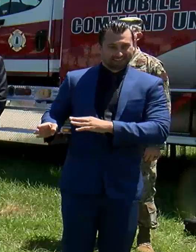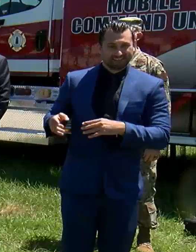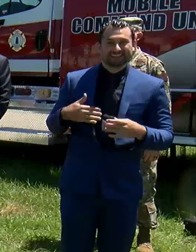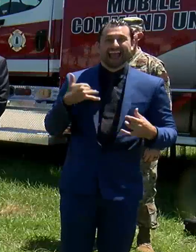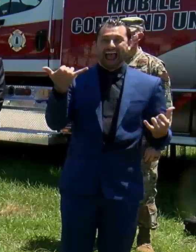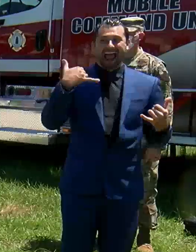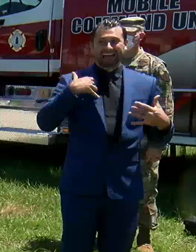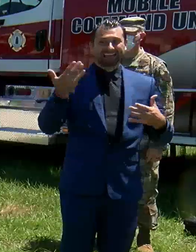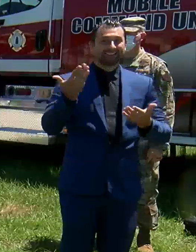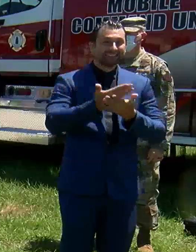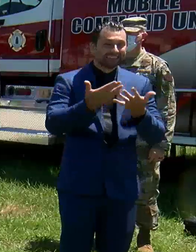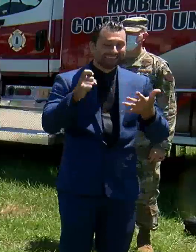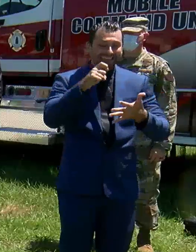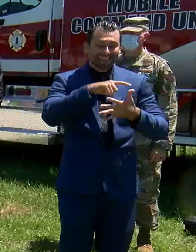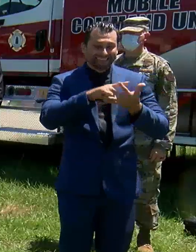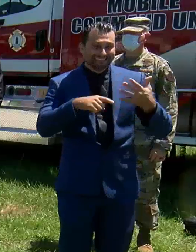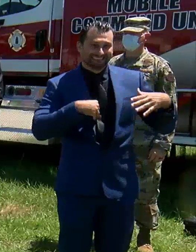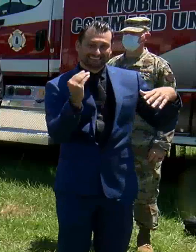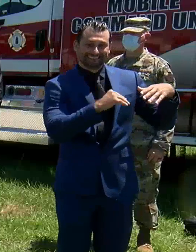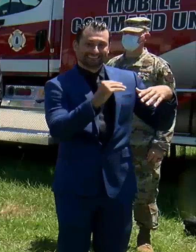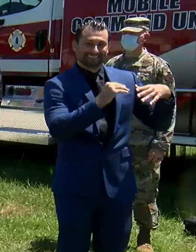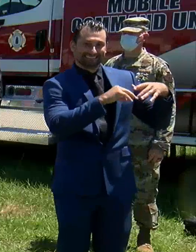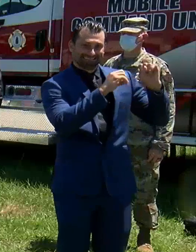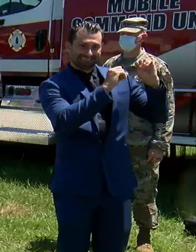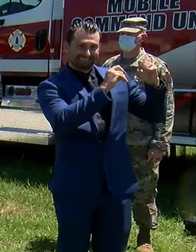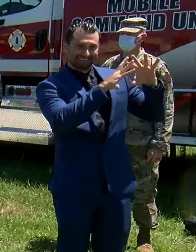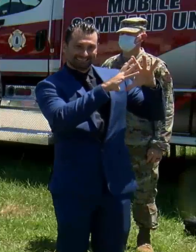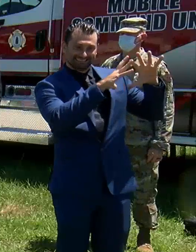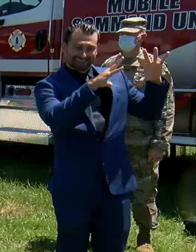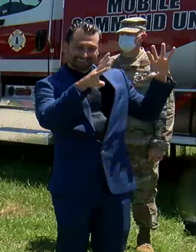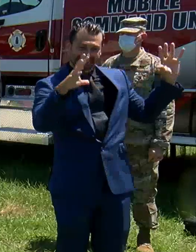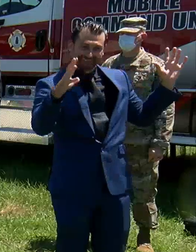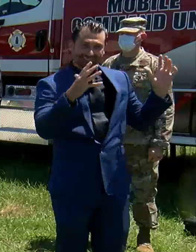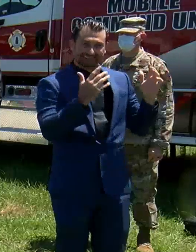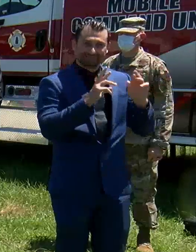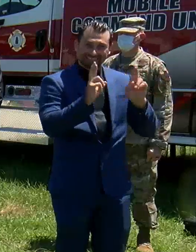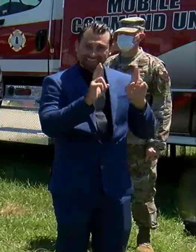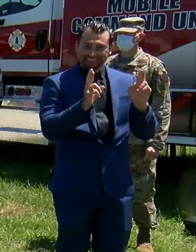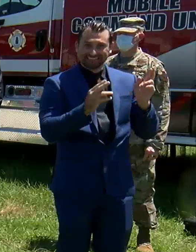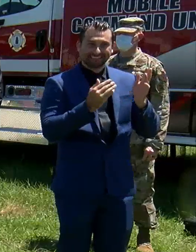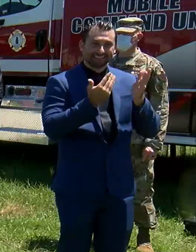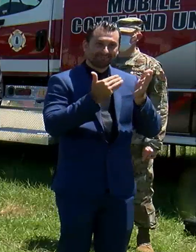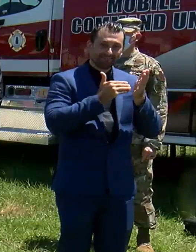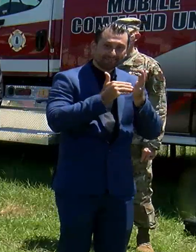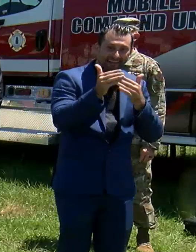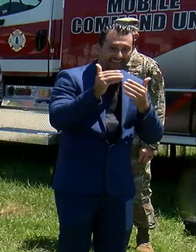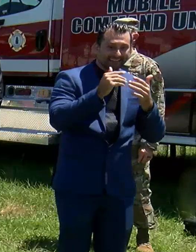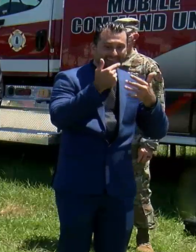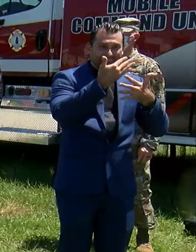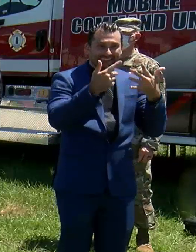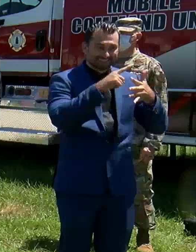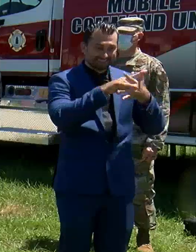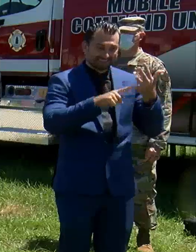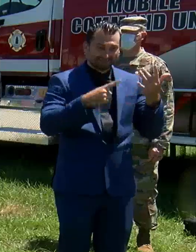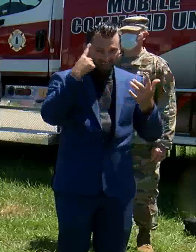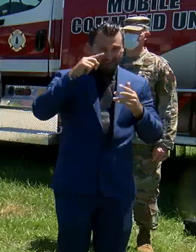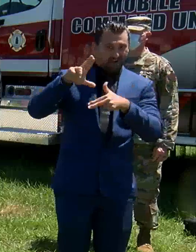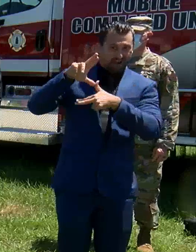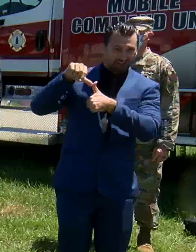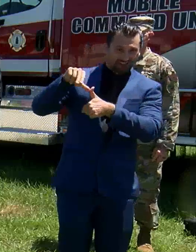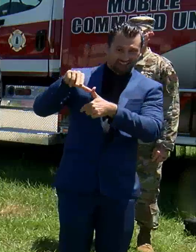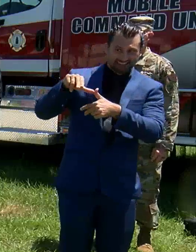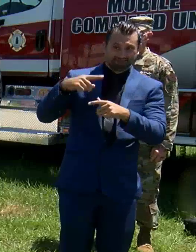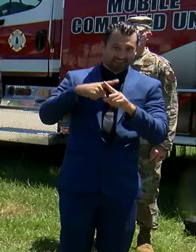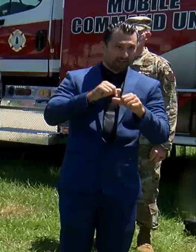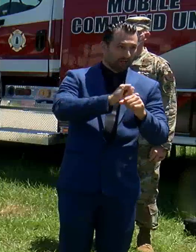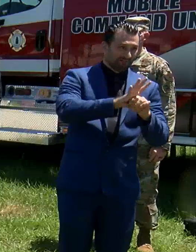to make sure that we have 10 million masks on hand as we get into hurricane season. The governor announced just the other day that we signed a long-term